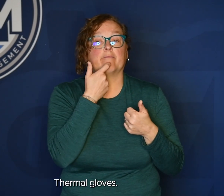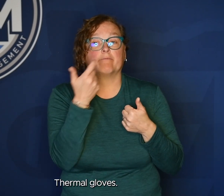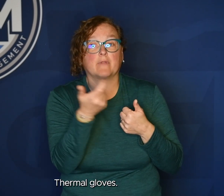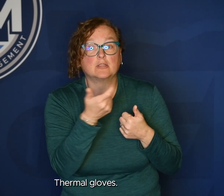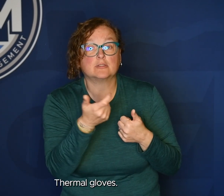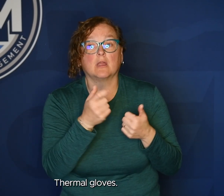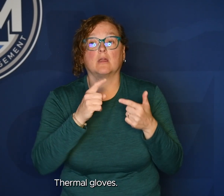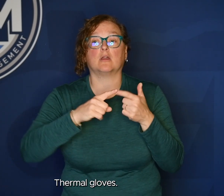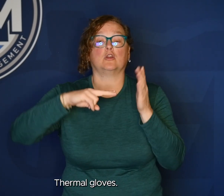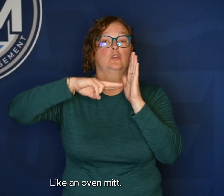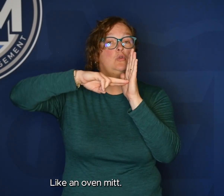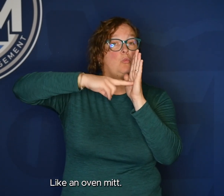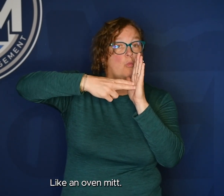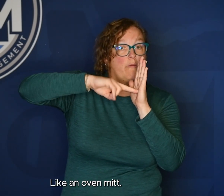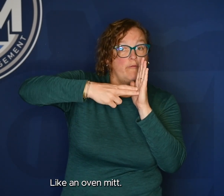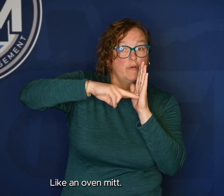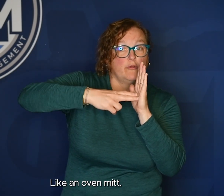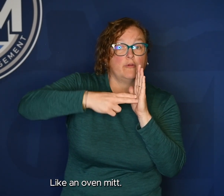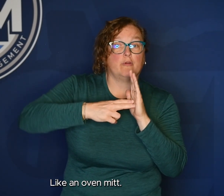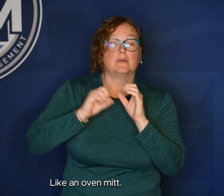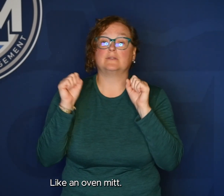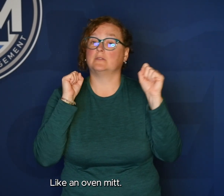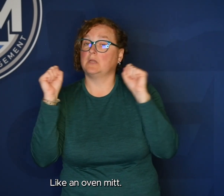thermal gloves like an oven mitt,